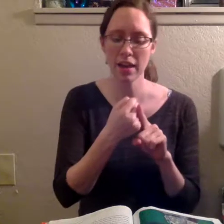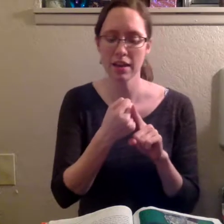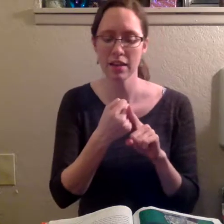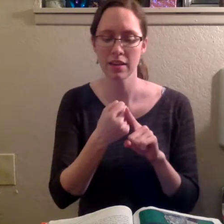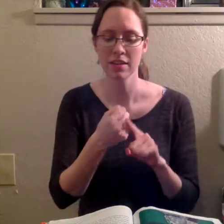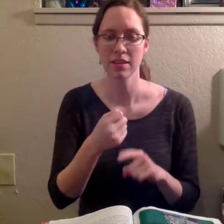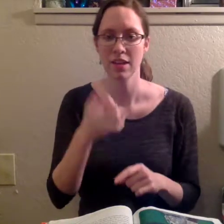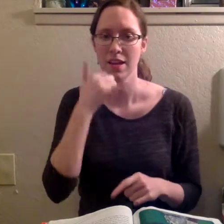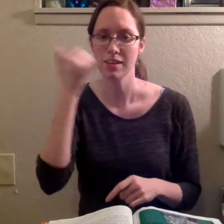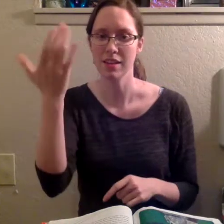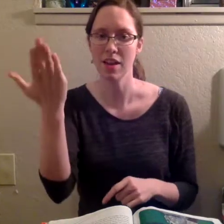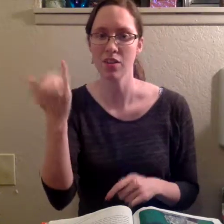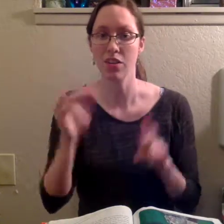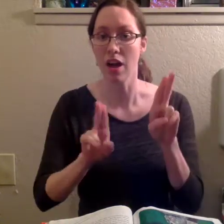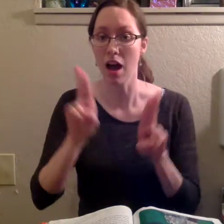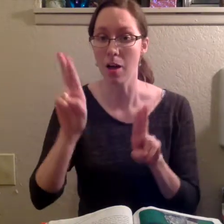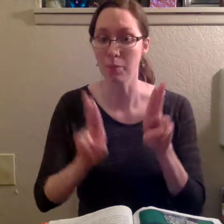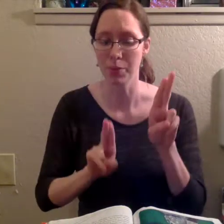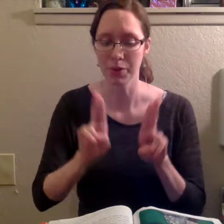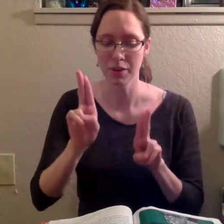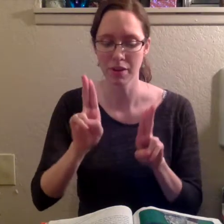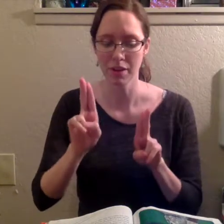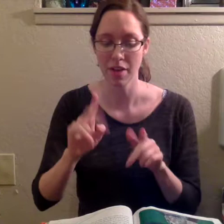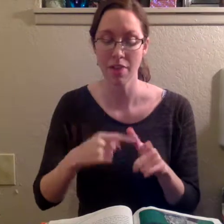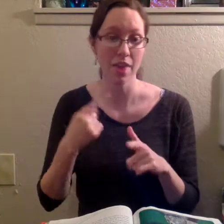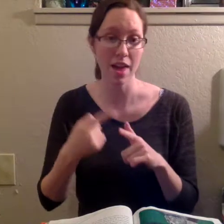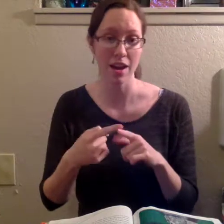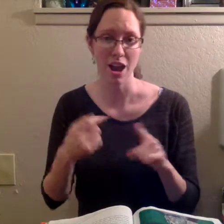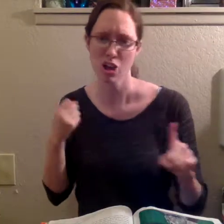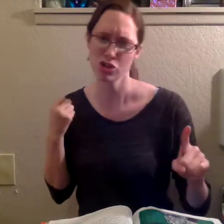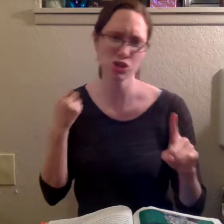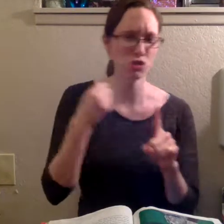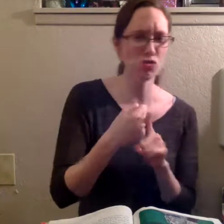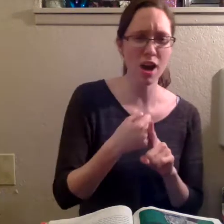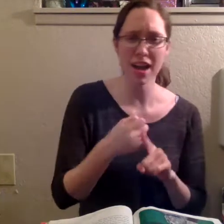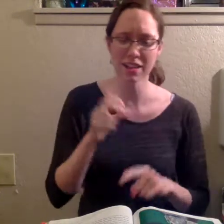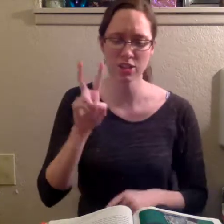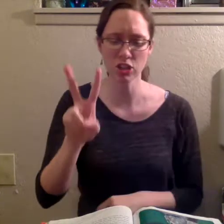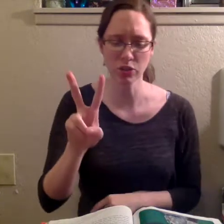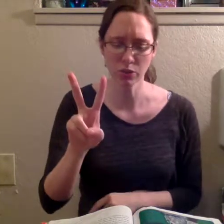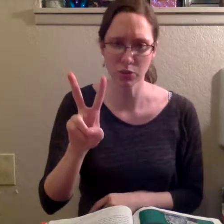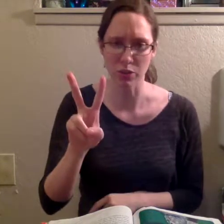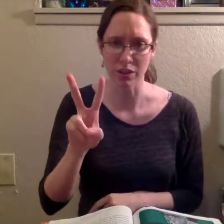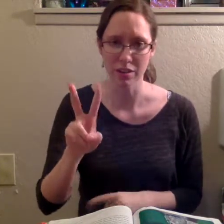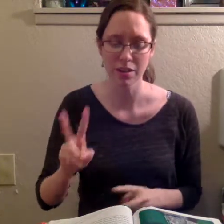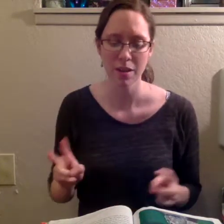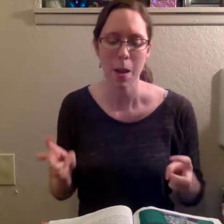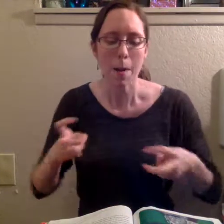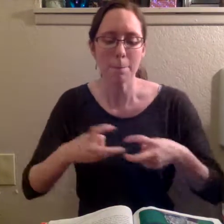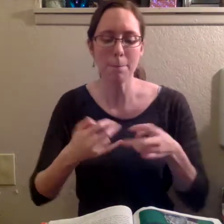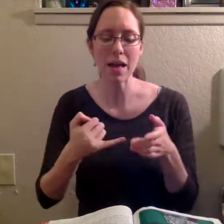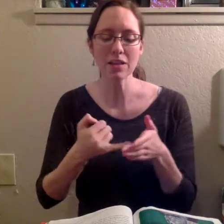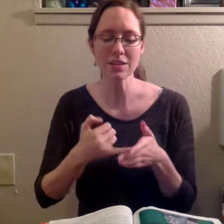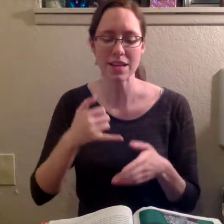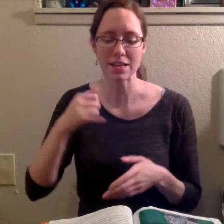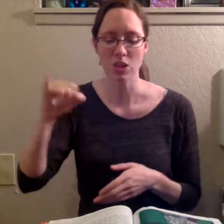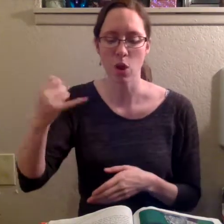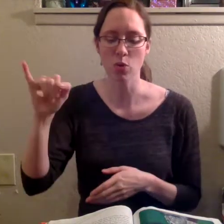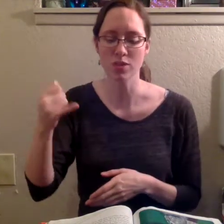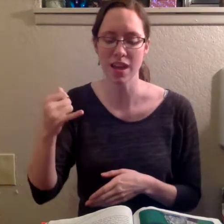"Strike!" yelled the ump. Then, "Strike two!" "Belt it,